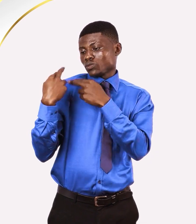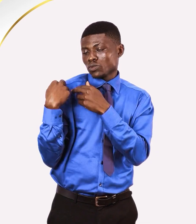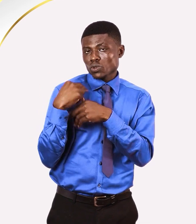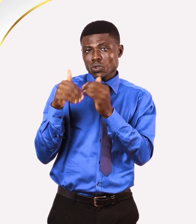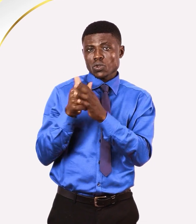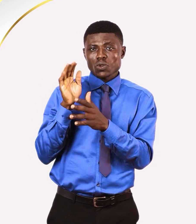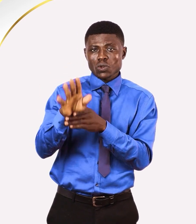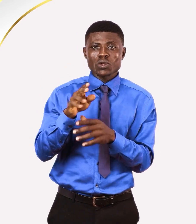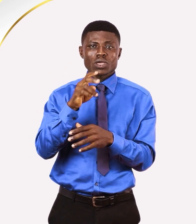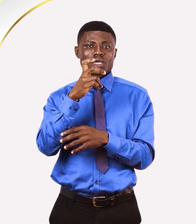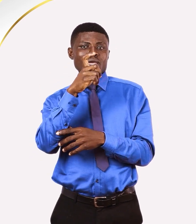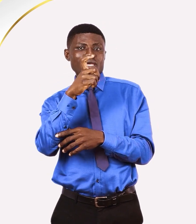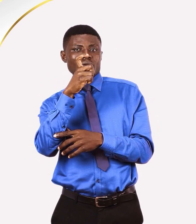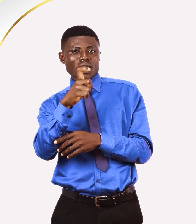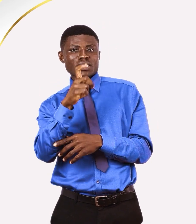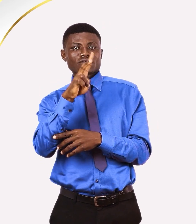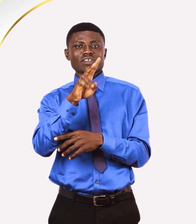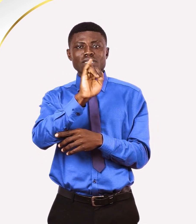Custodians. XVIII.